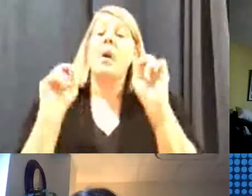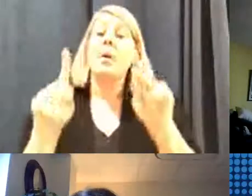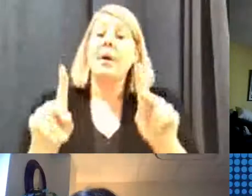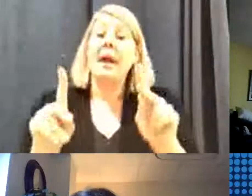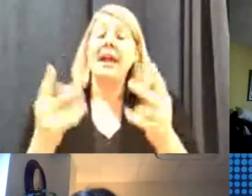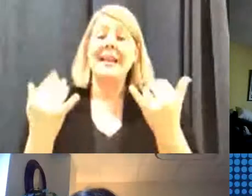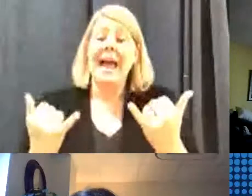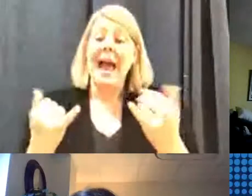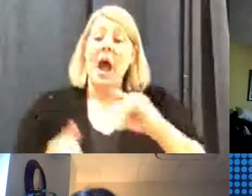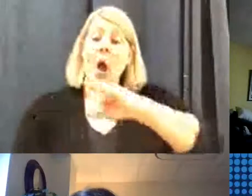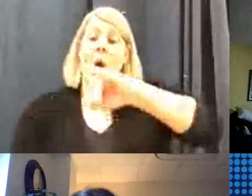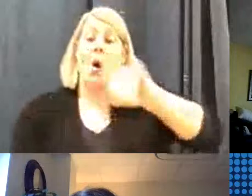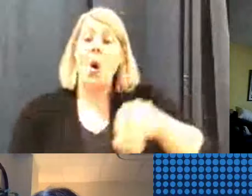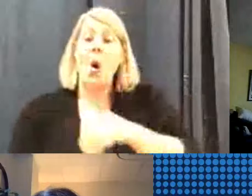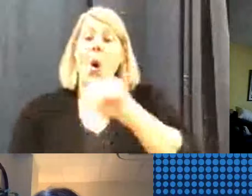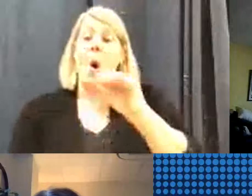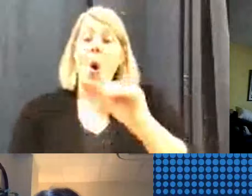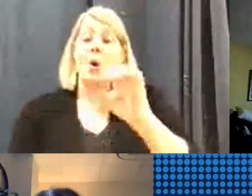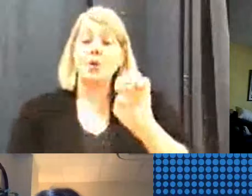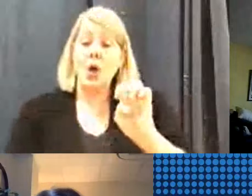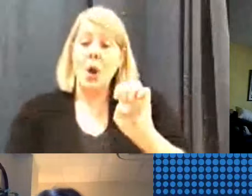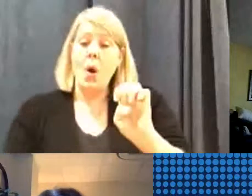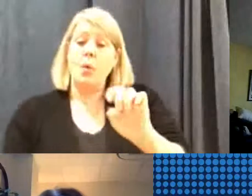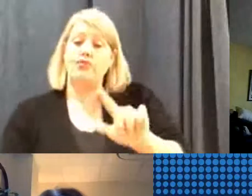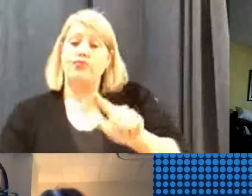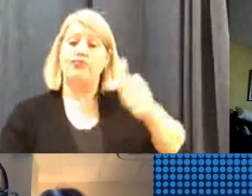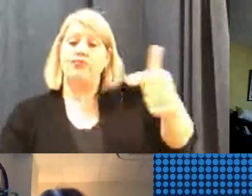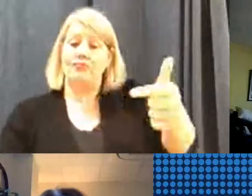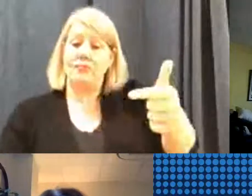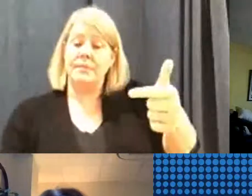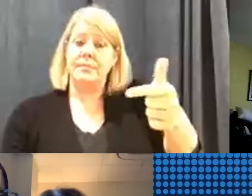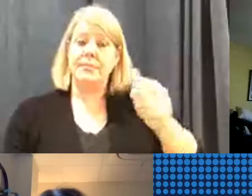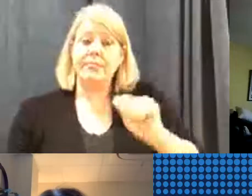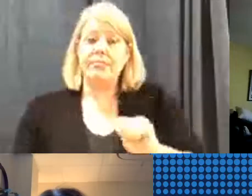Joe, I'll pass it off to you.